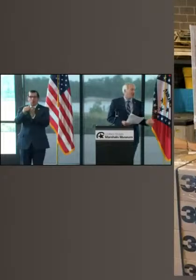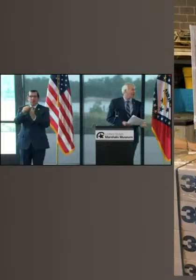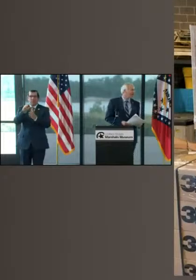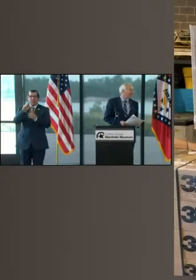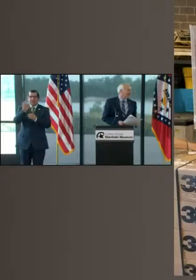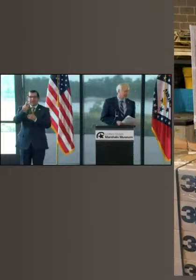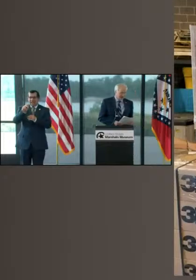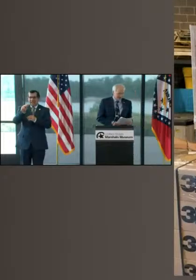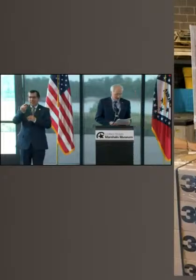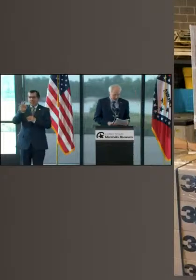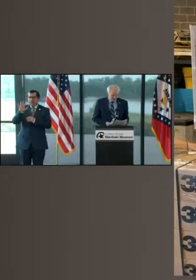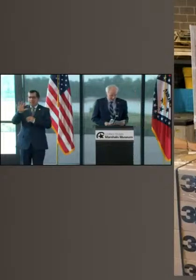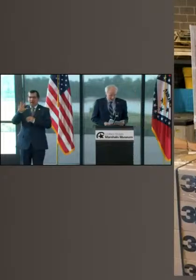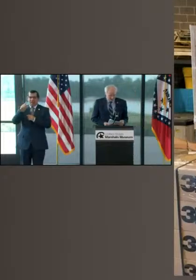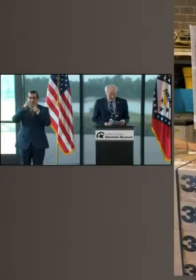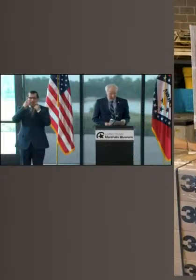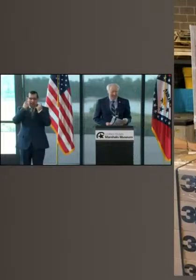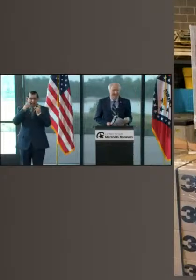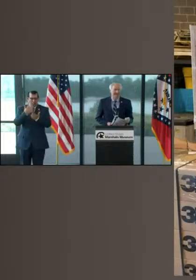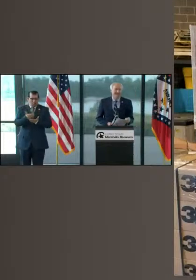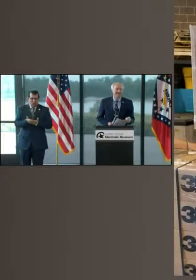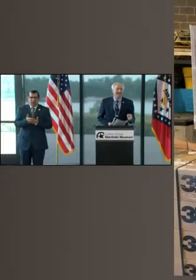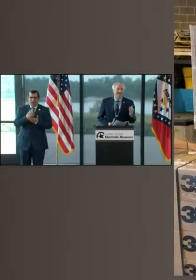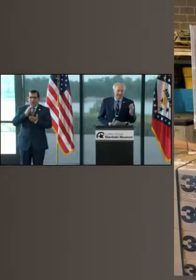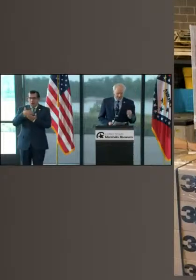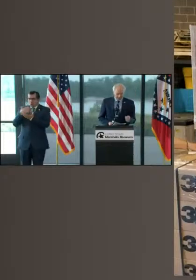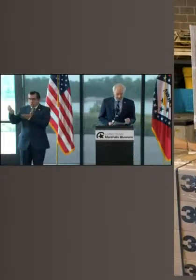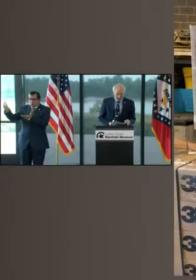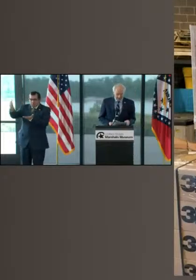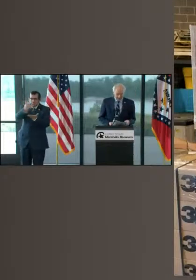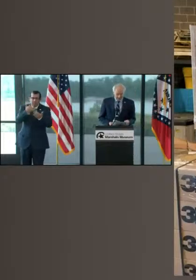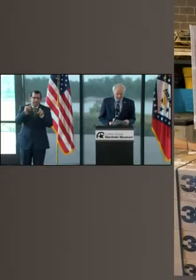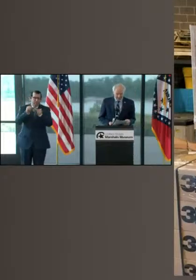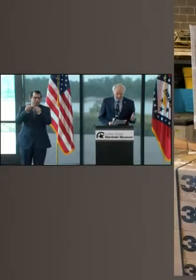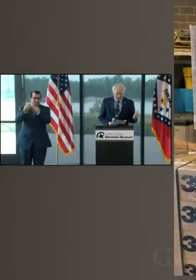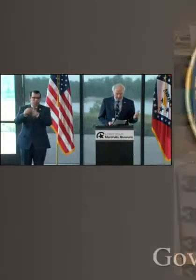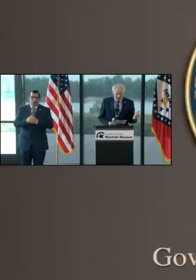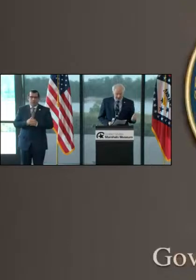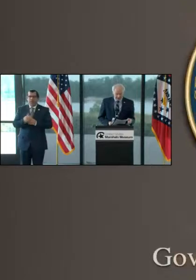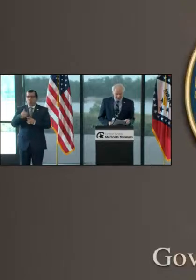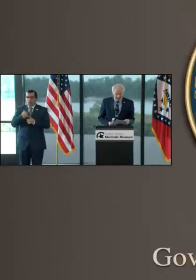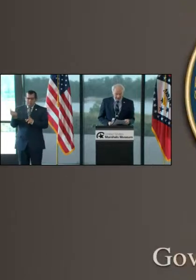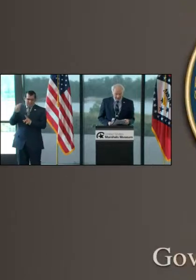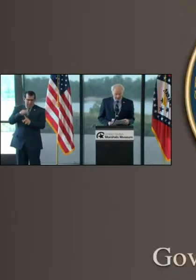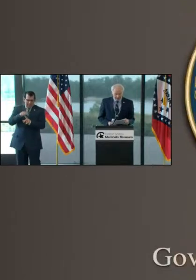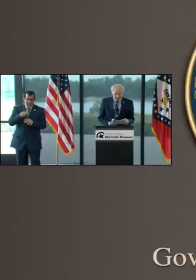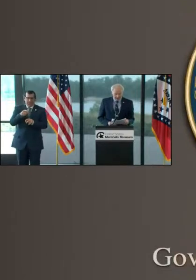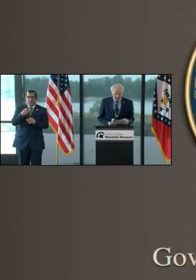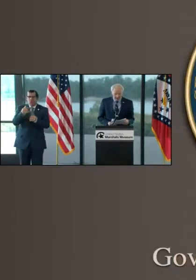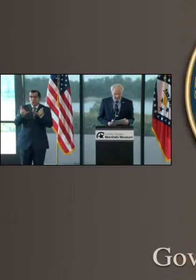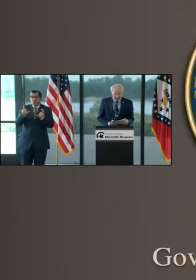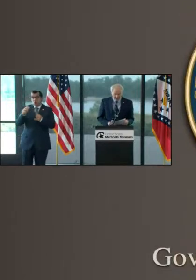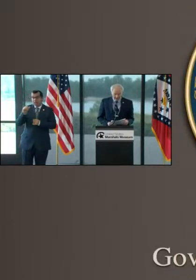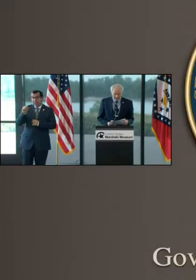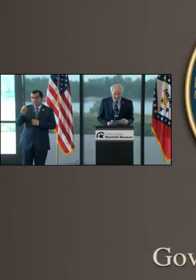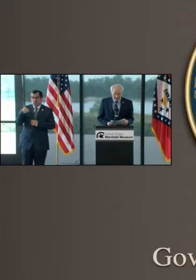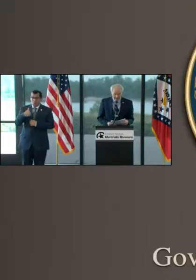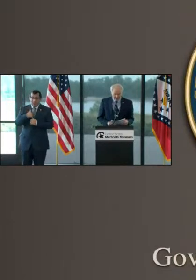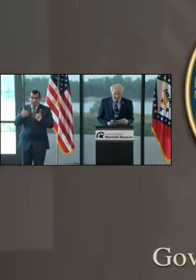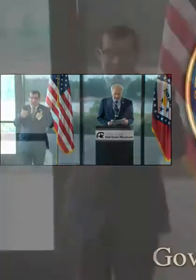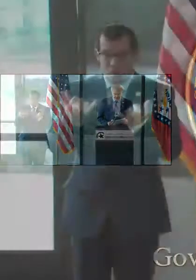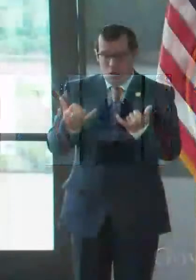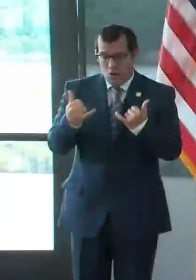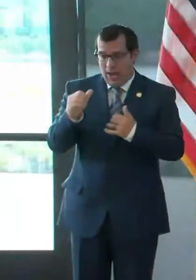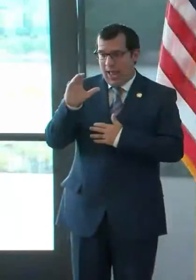so our procurement efforts continue. And now let me come back. I mentioned the current cases that we have. The